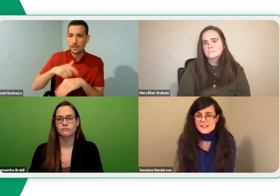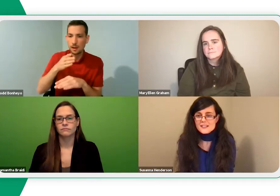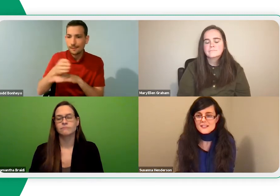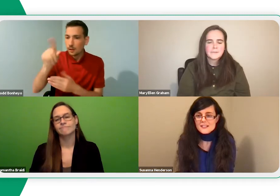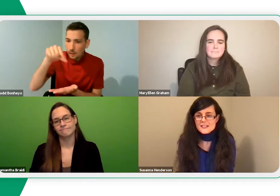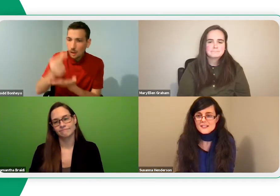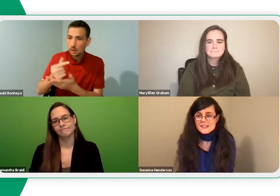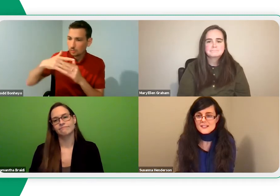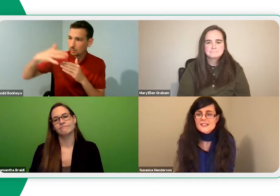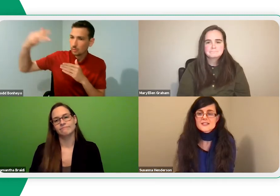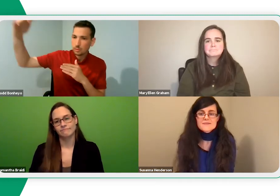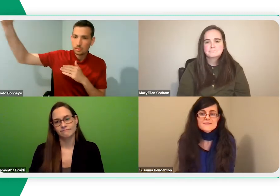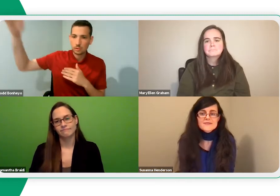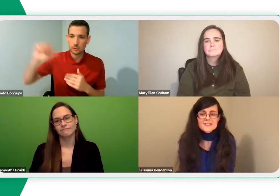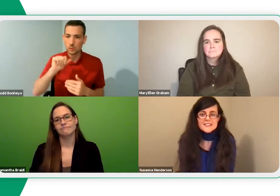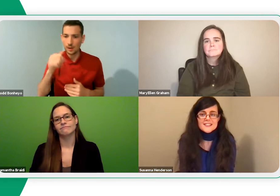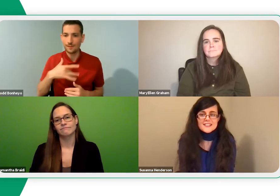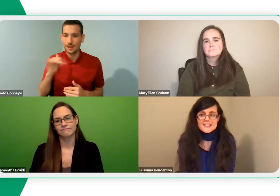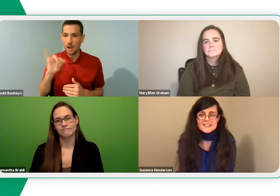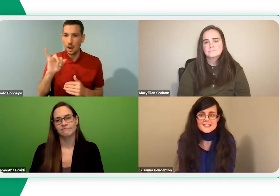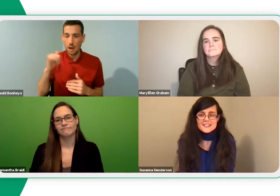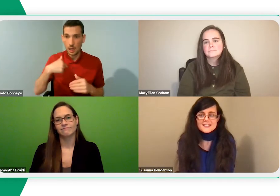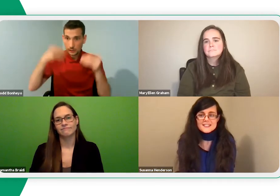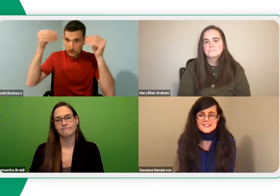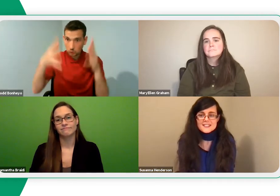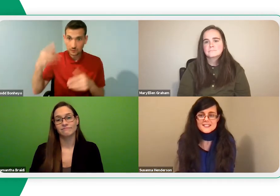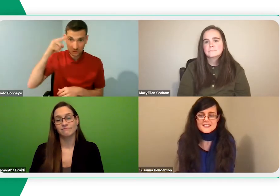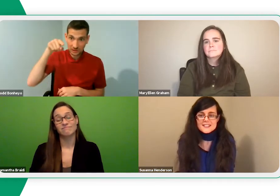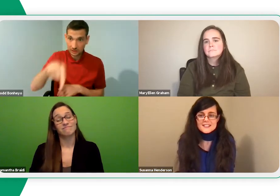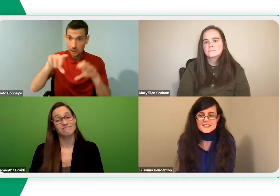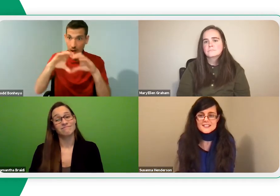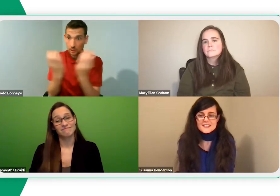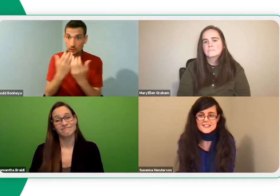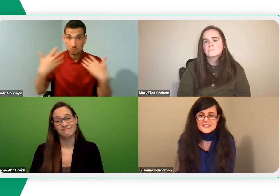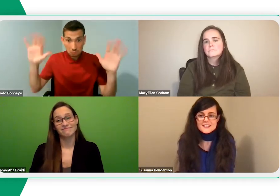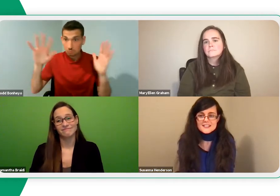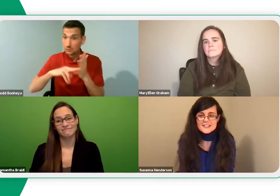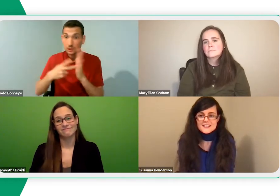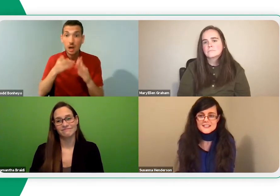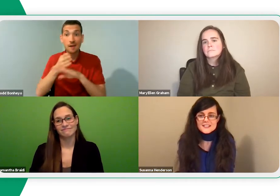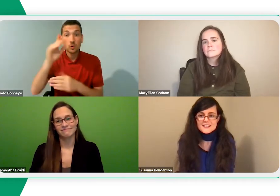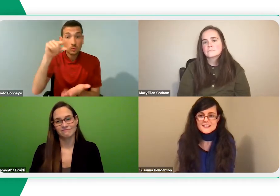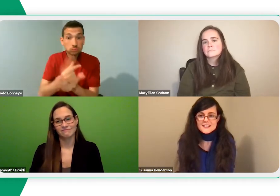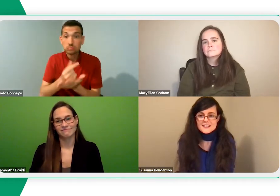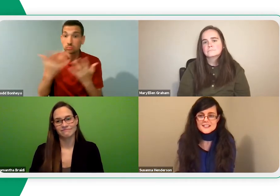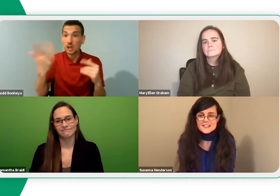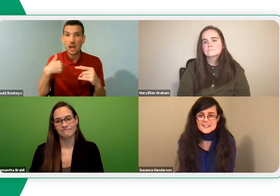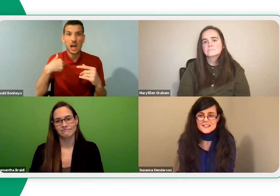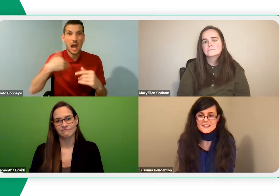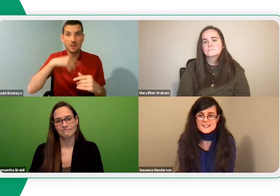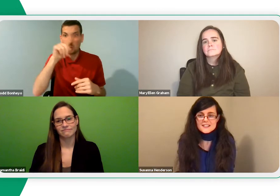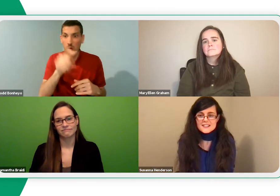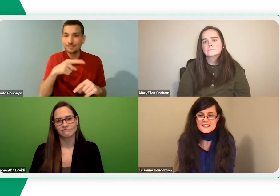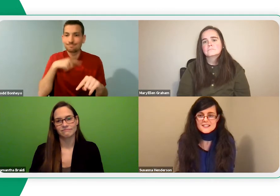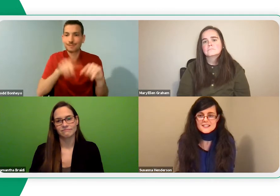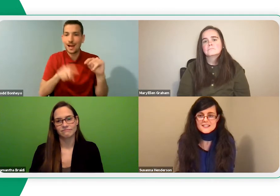talk to me anytime about whatever you need. Don't feel like, oh, I'm a teacher and I'm only here for this class, and